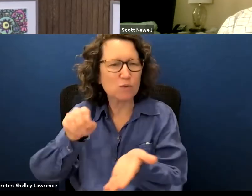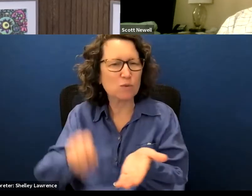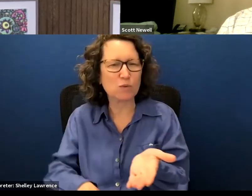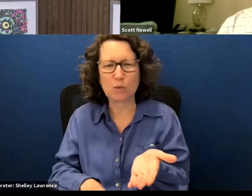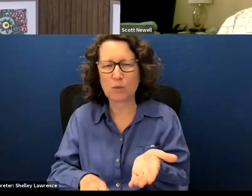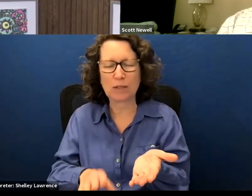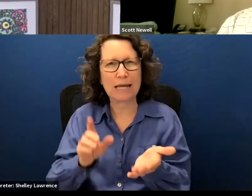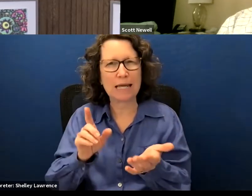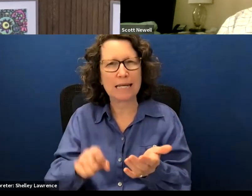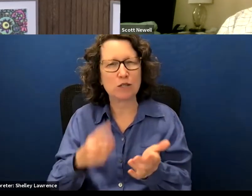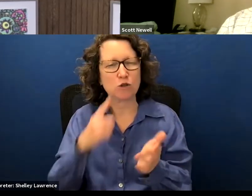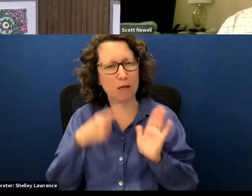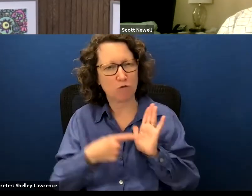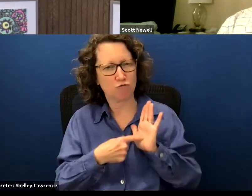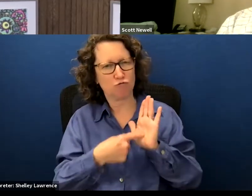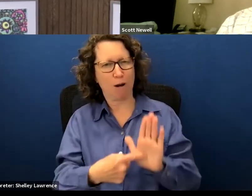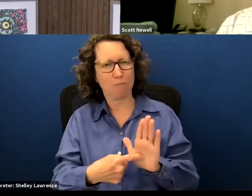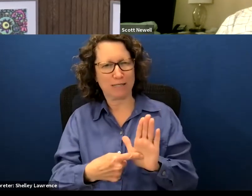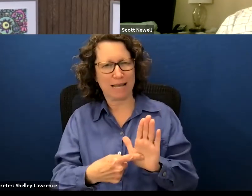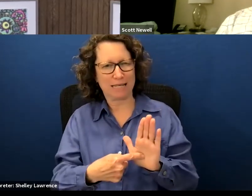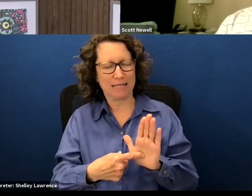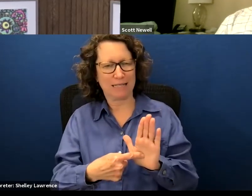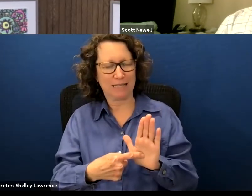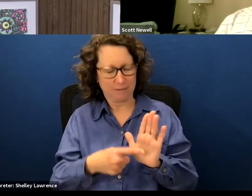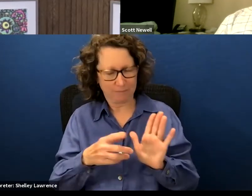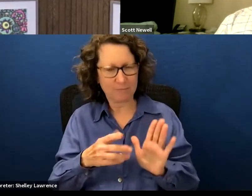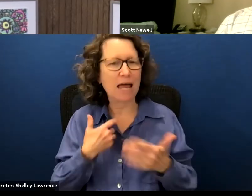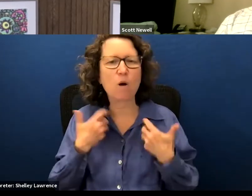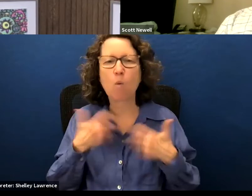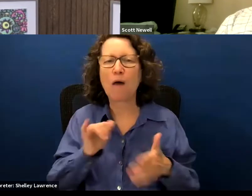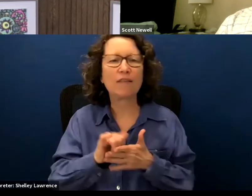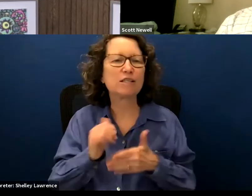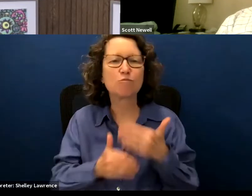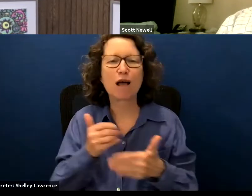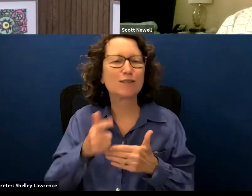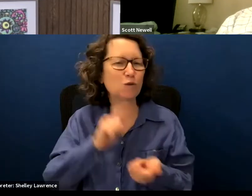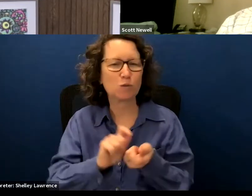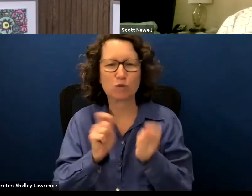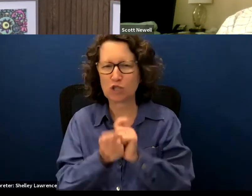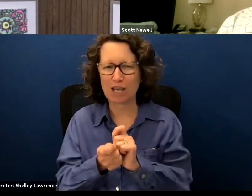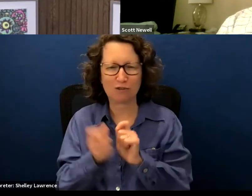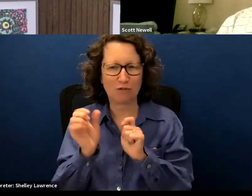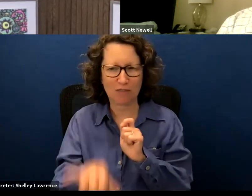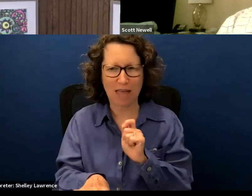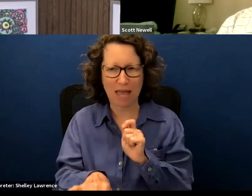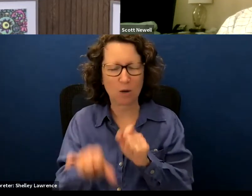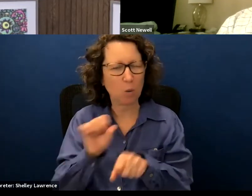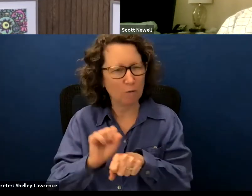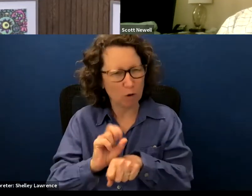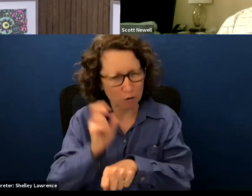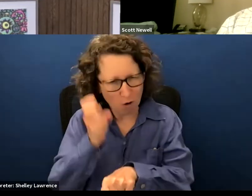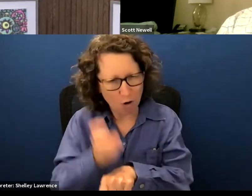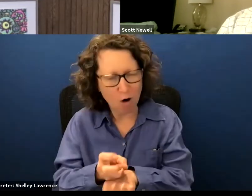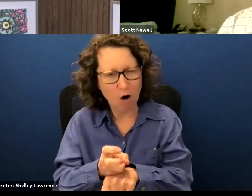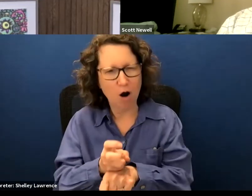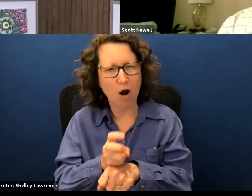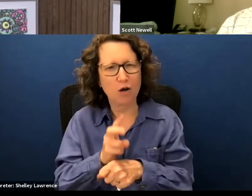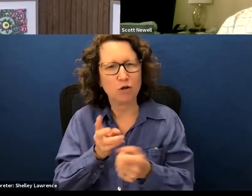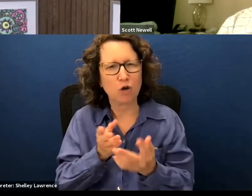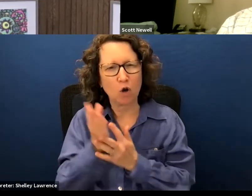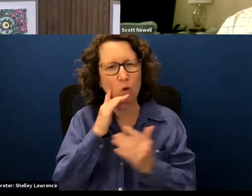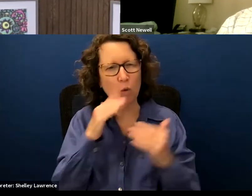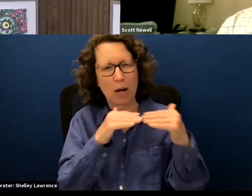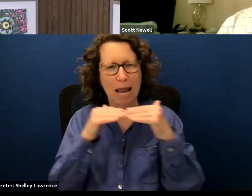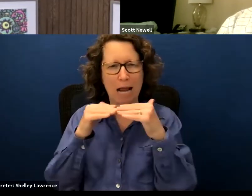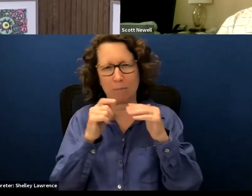needs to be represented, and don't want this process to change that. We work very hard to look through an equitable